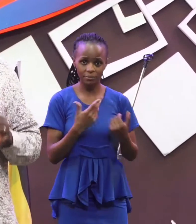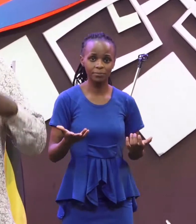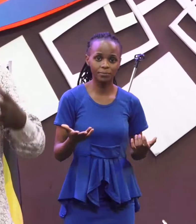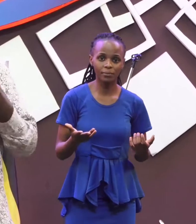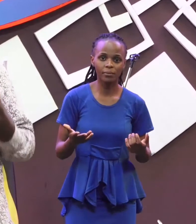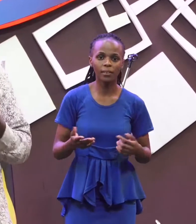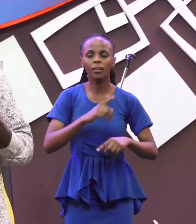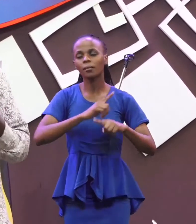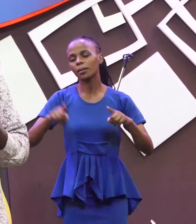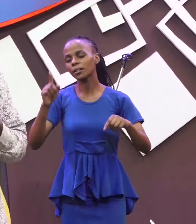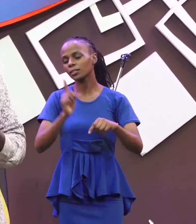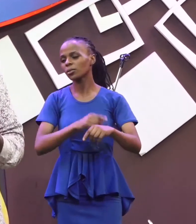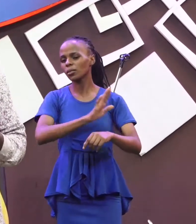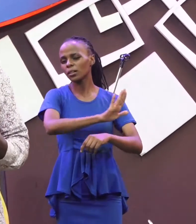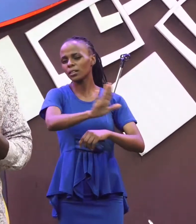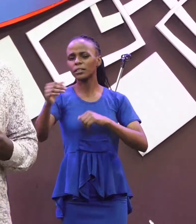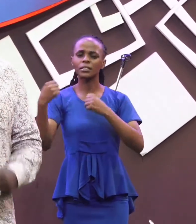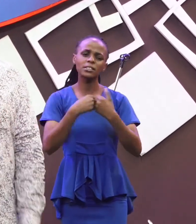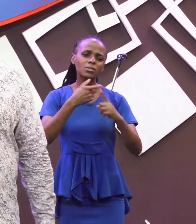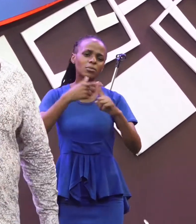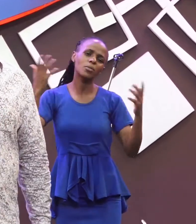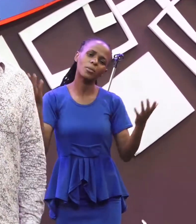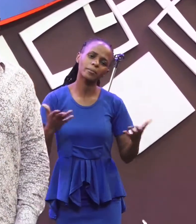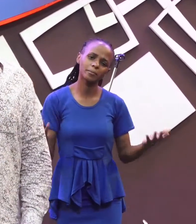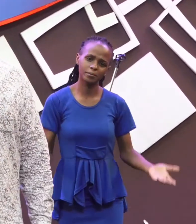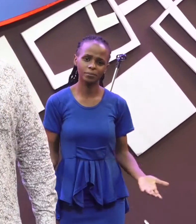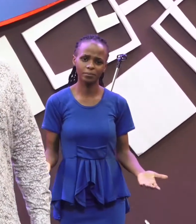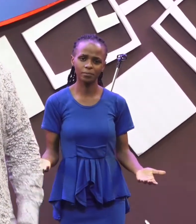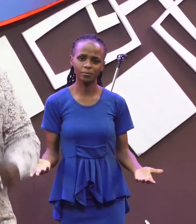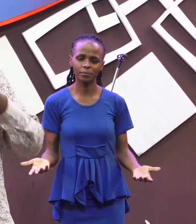who are challenged. But their challenge comes from